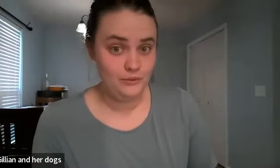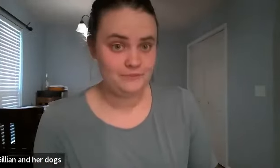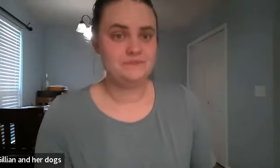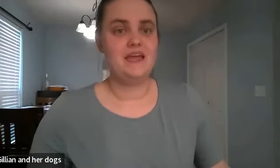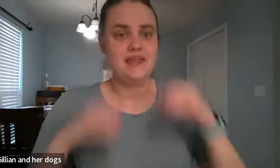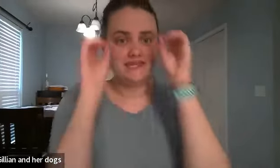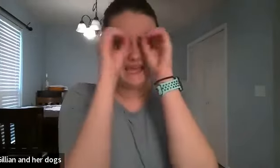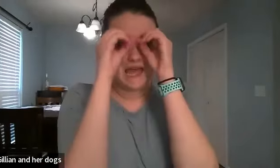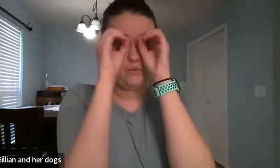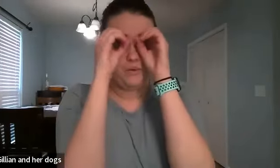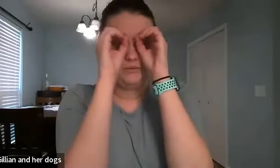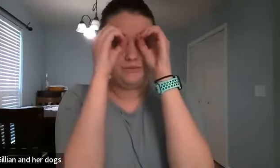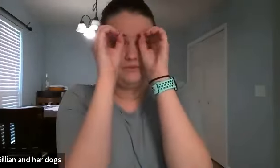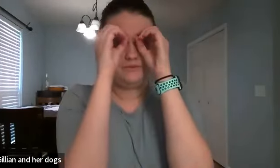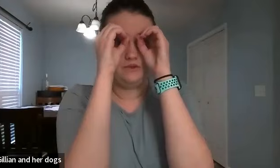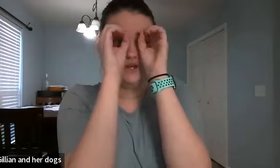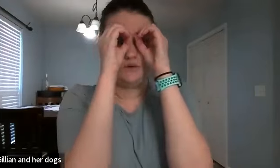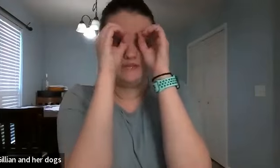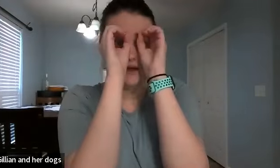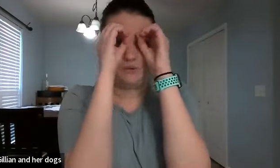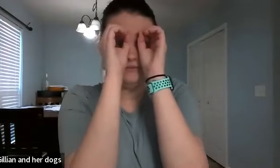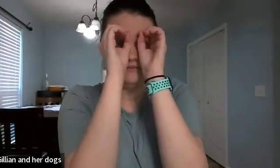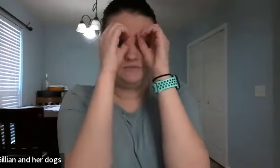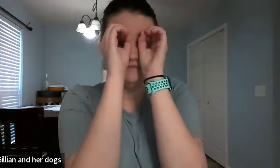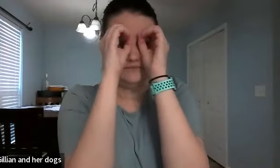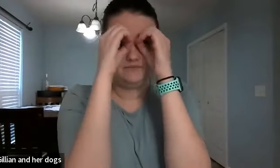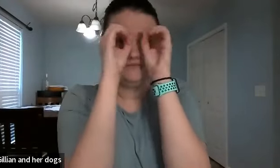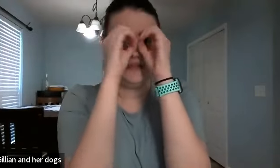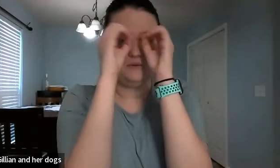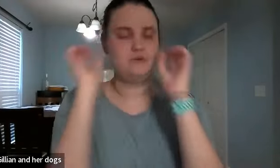Owl, and that's owl with the O's, owl. Owl.